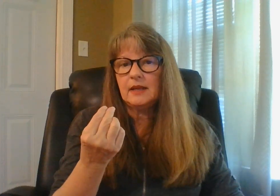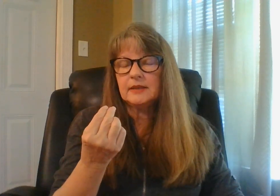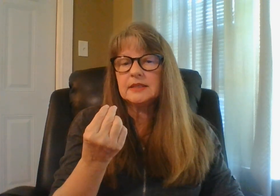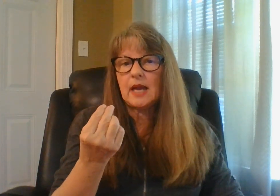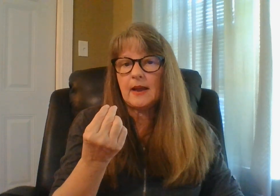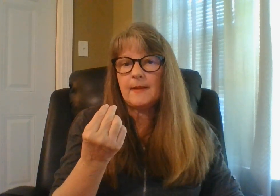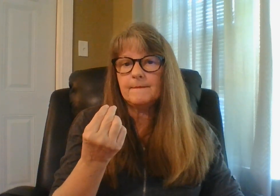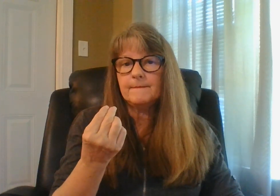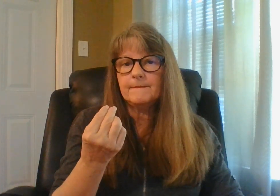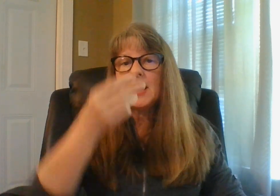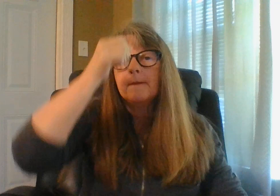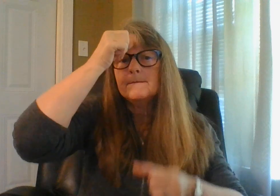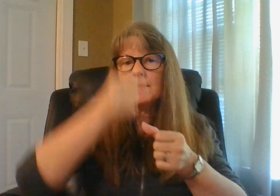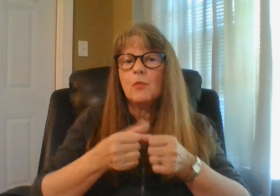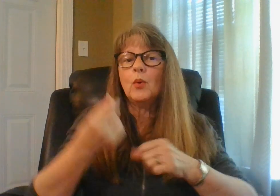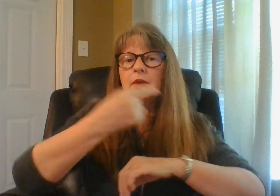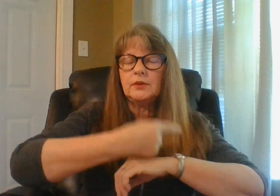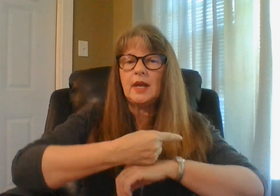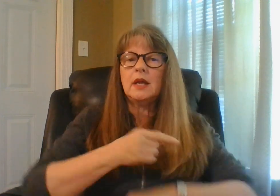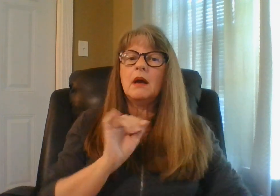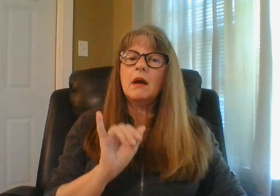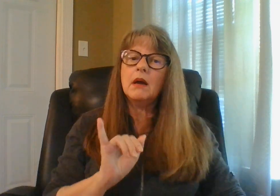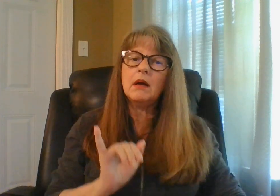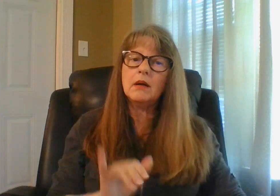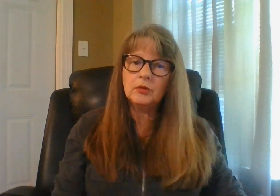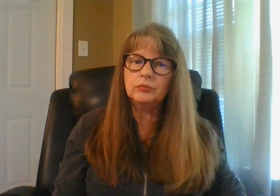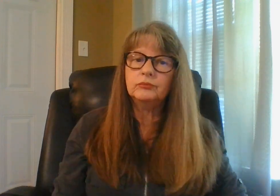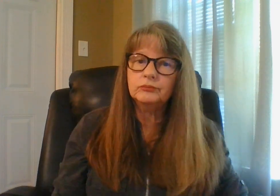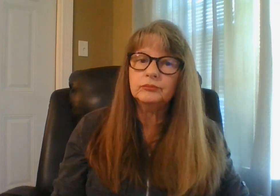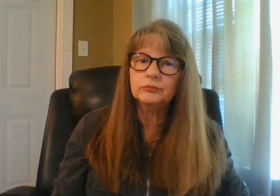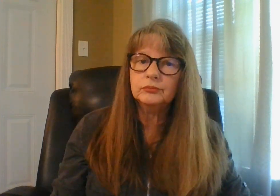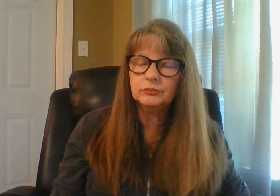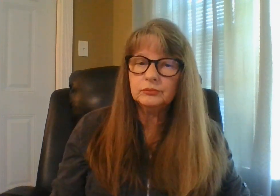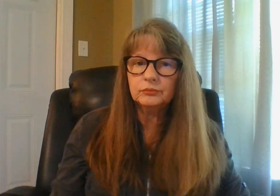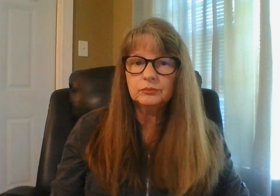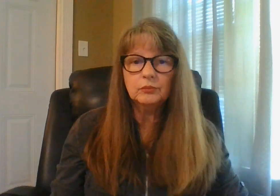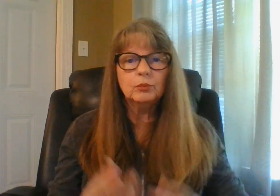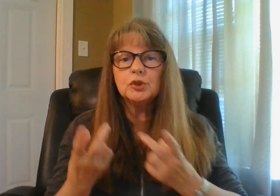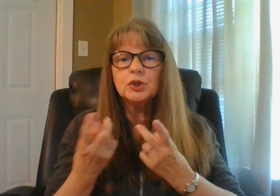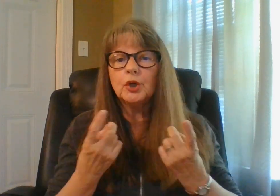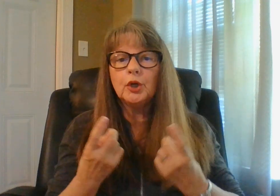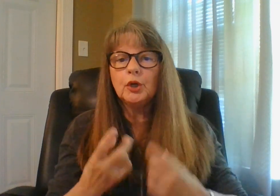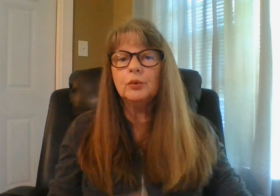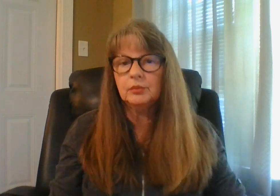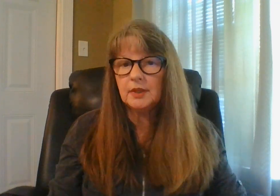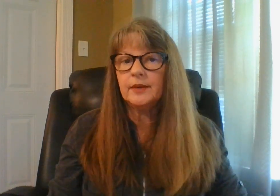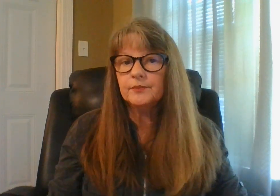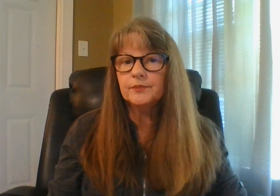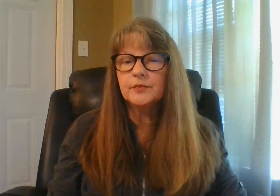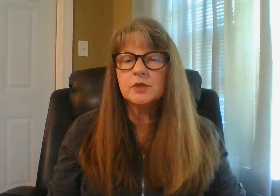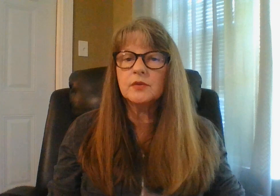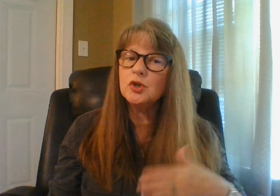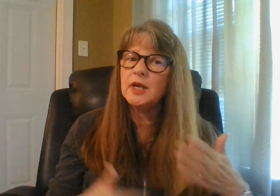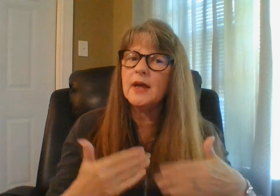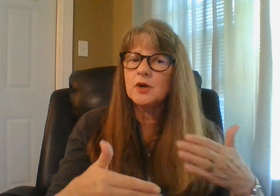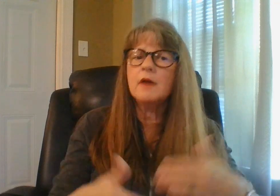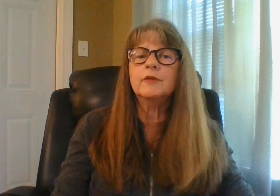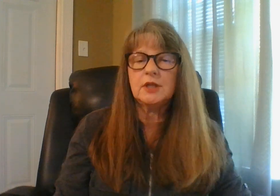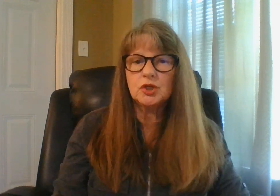the time, Memorial Day. Oh, what you gonna do? Yeah. So then you can have a